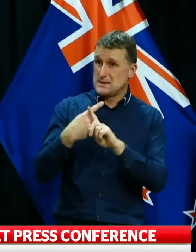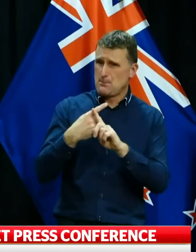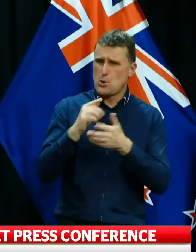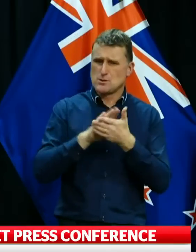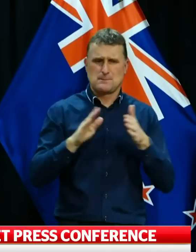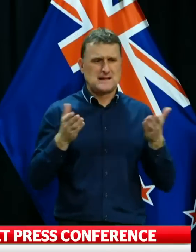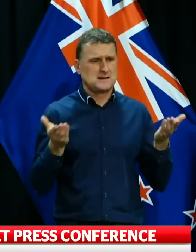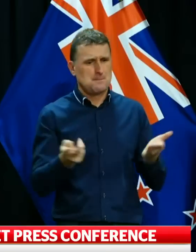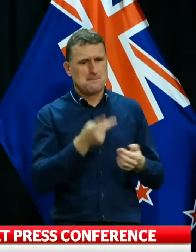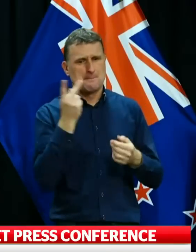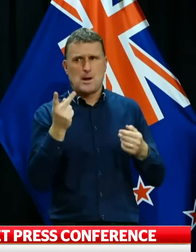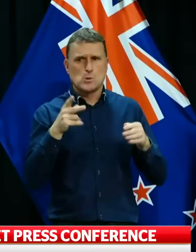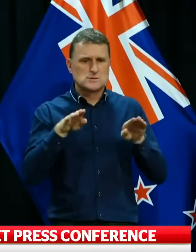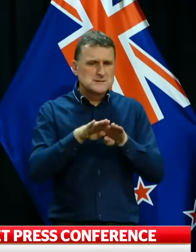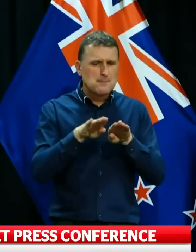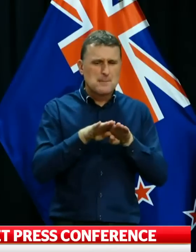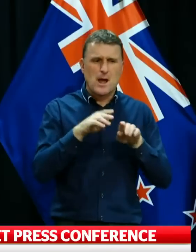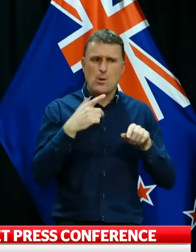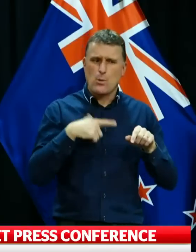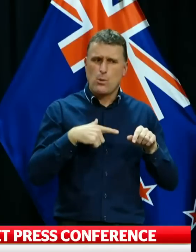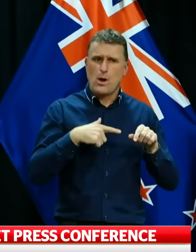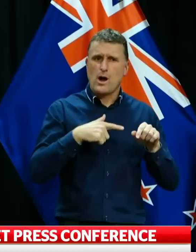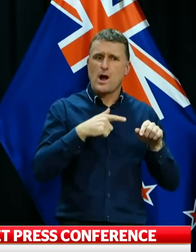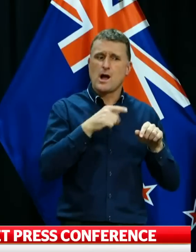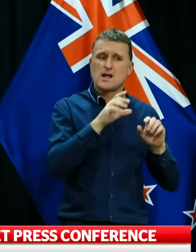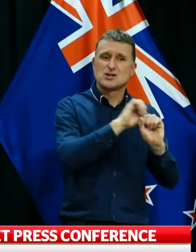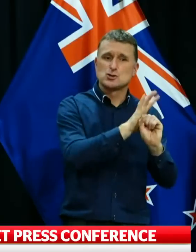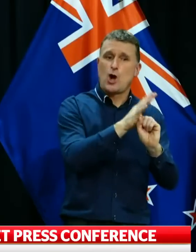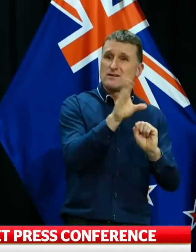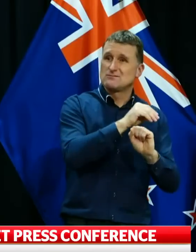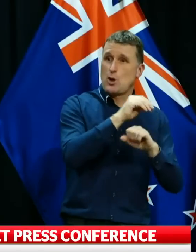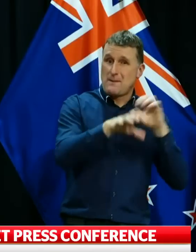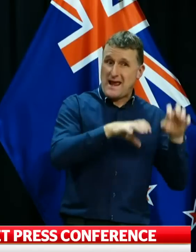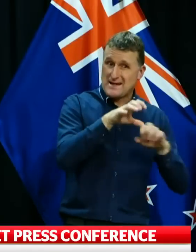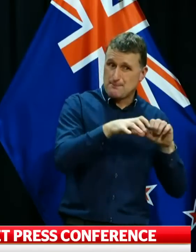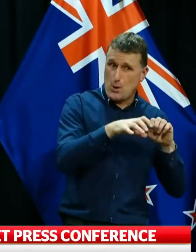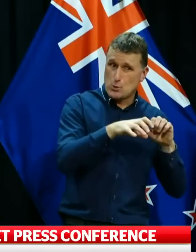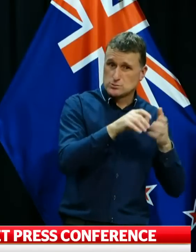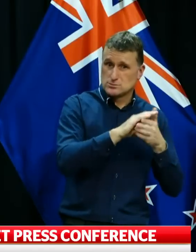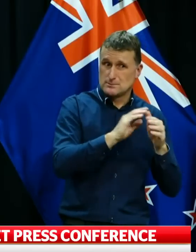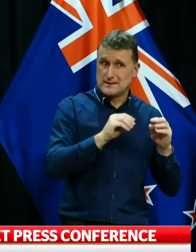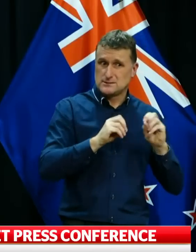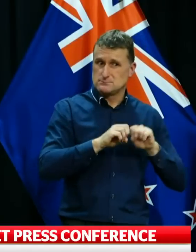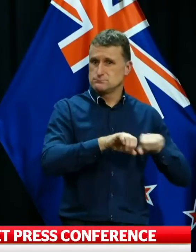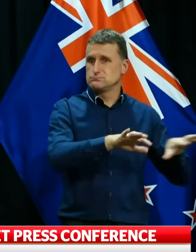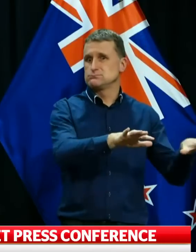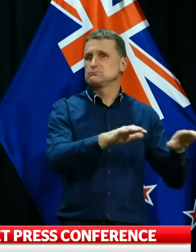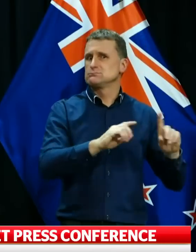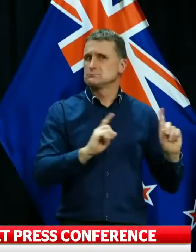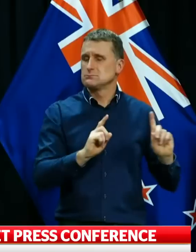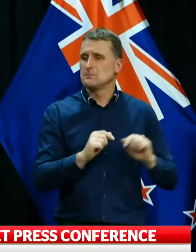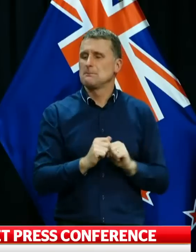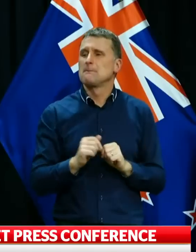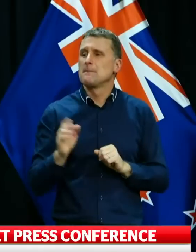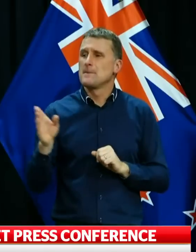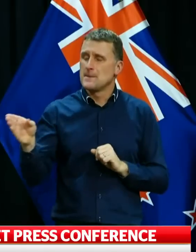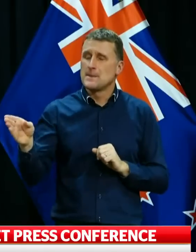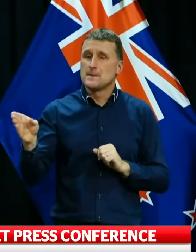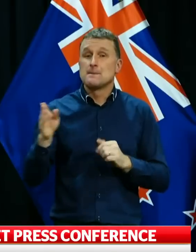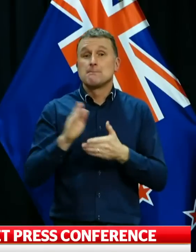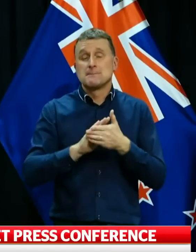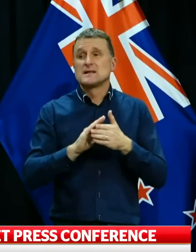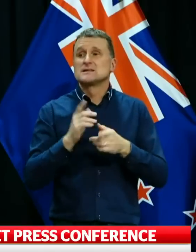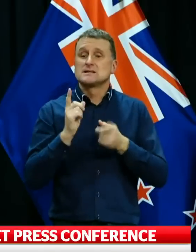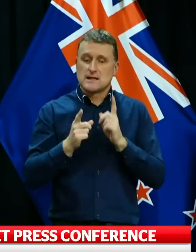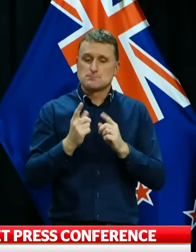and increased interaction with wild animals. At a very high level, that is one of the reasons why new diseases emerge over time.